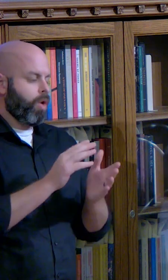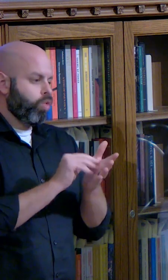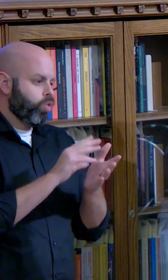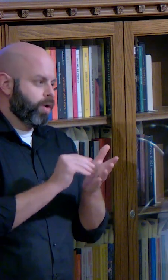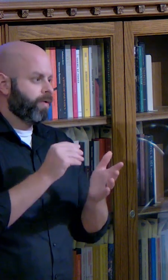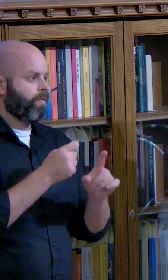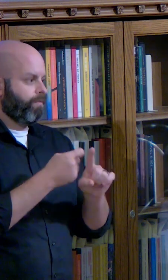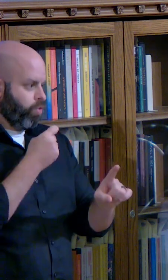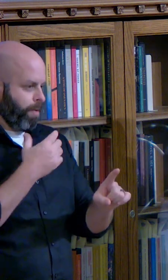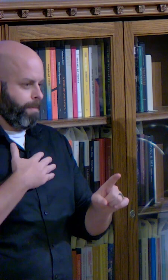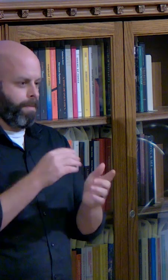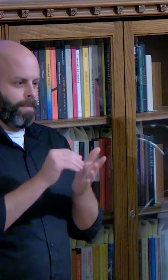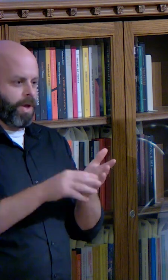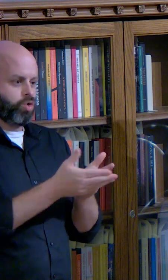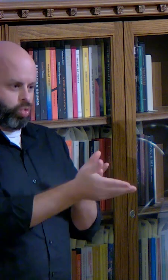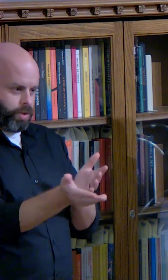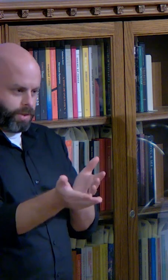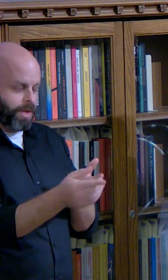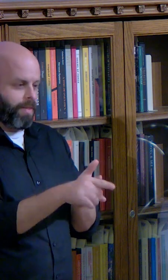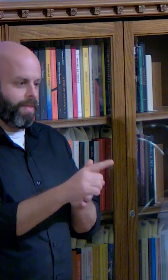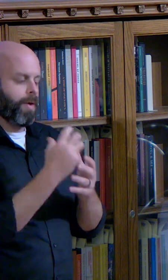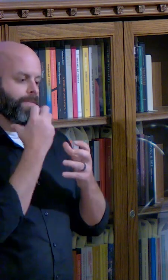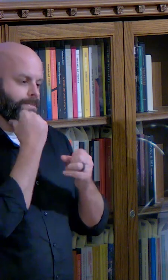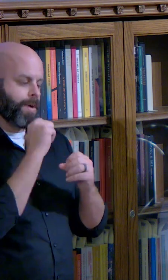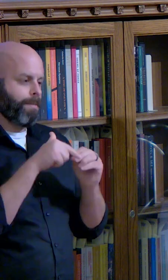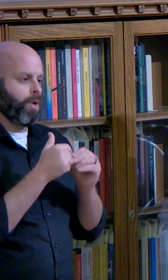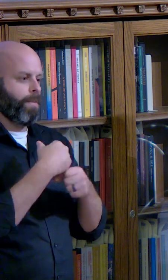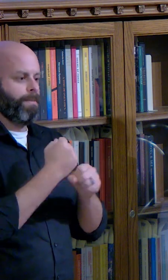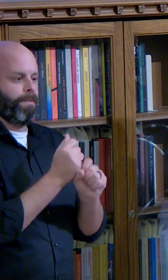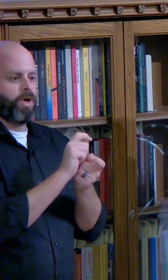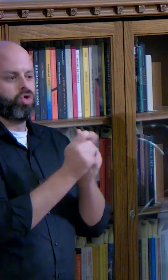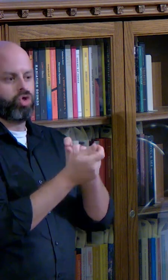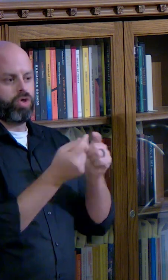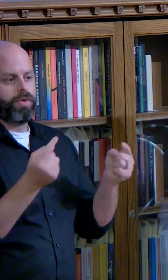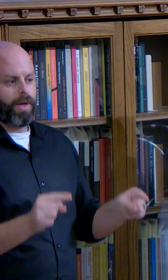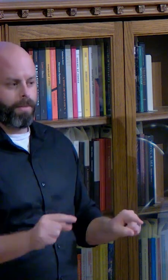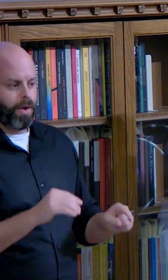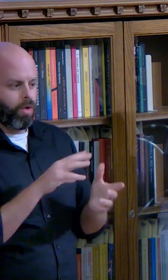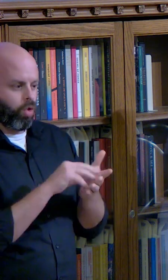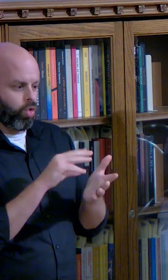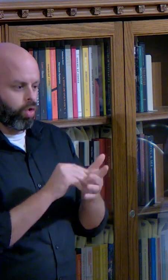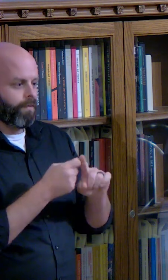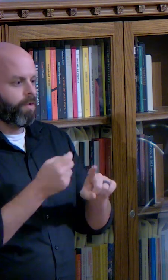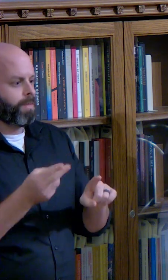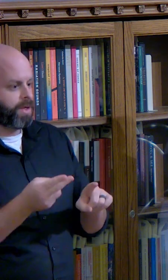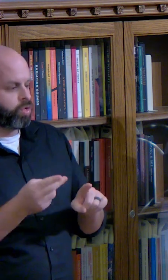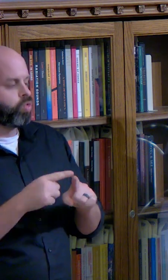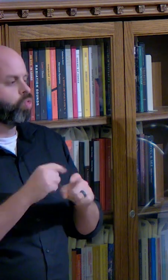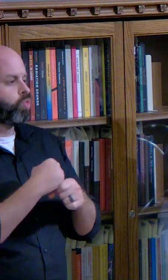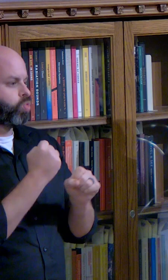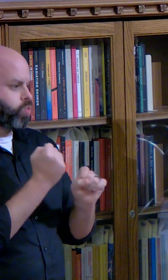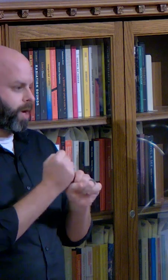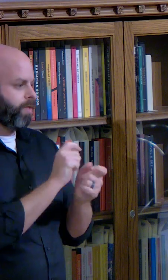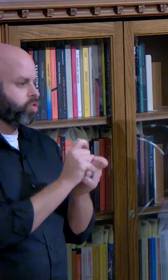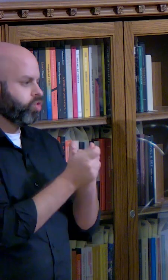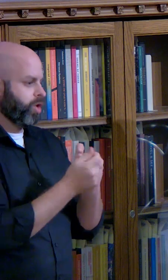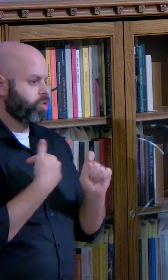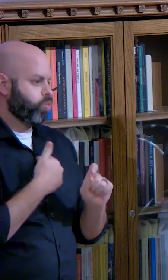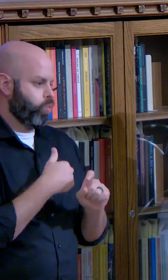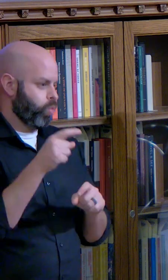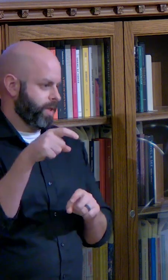from my students and they are passionate about creating change and learning from history to create the change me we